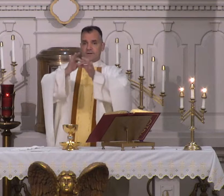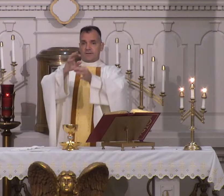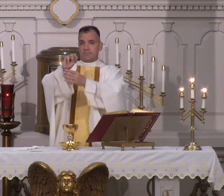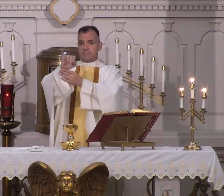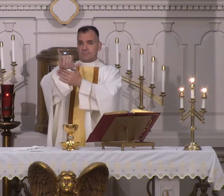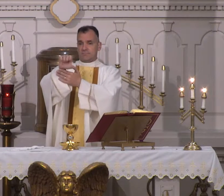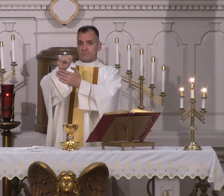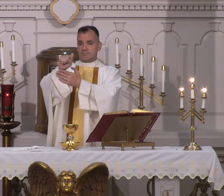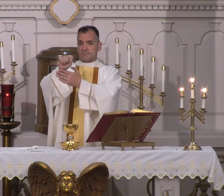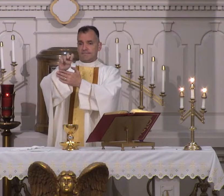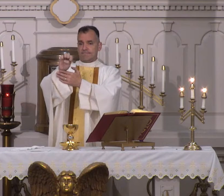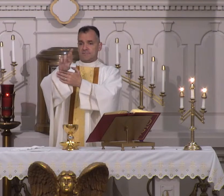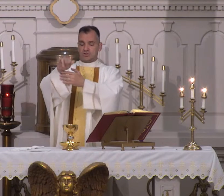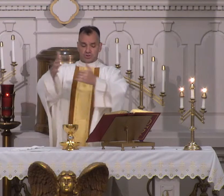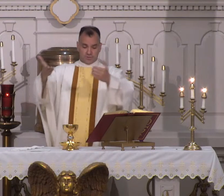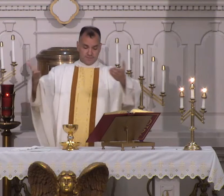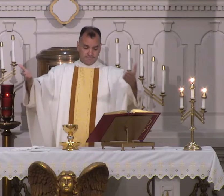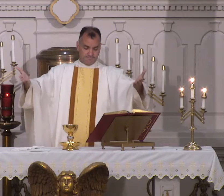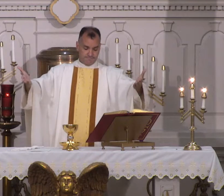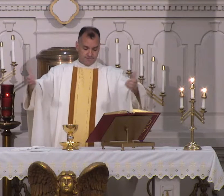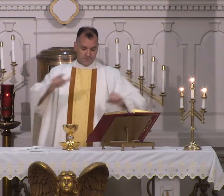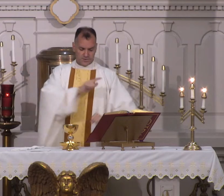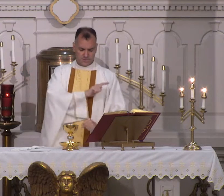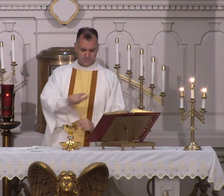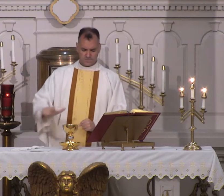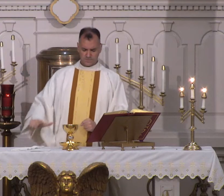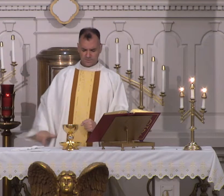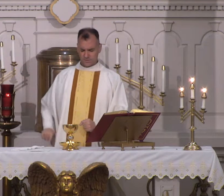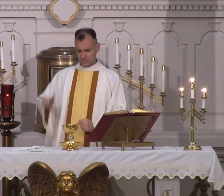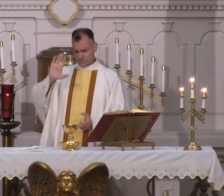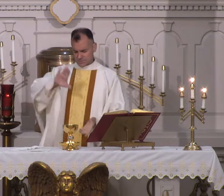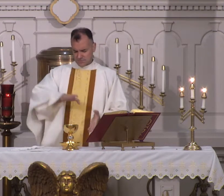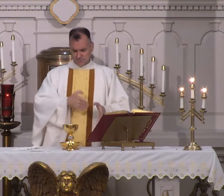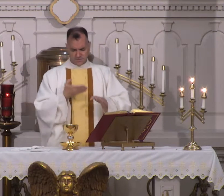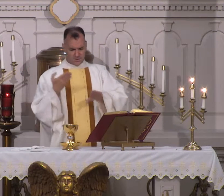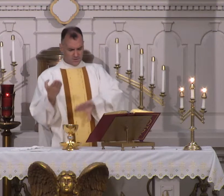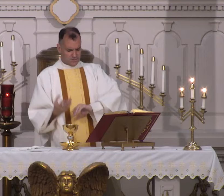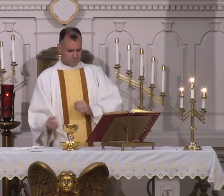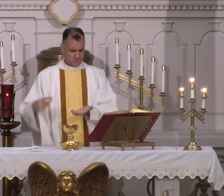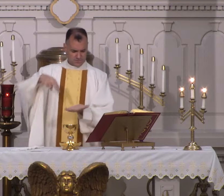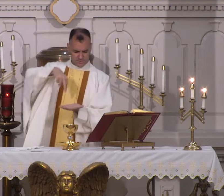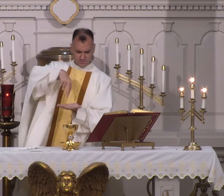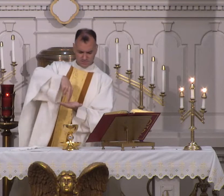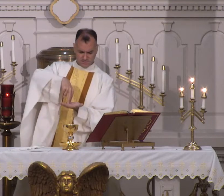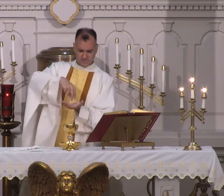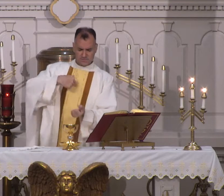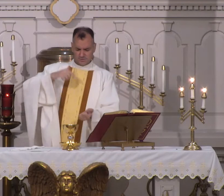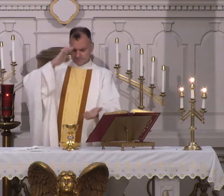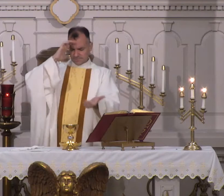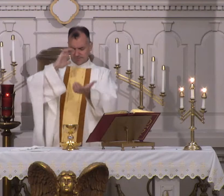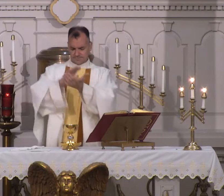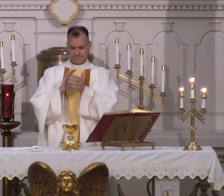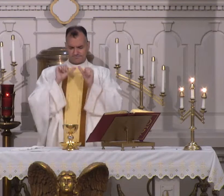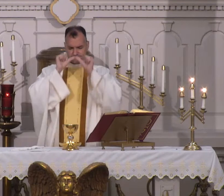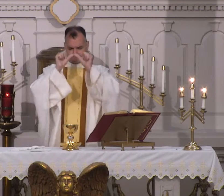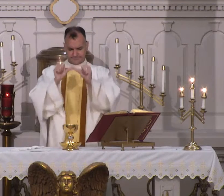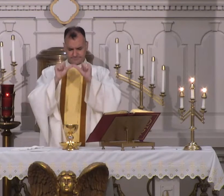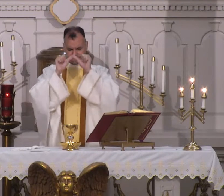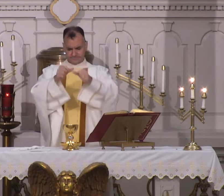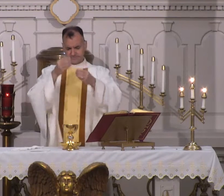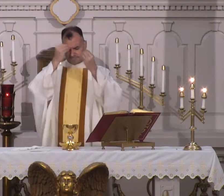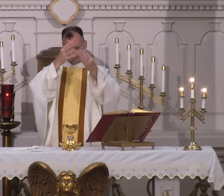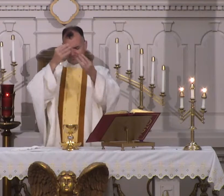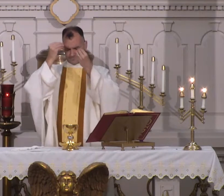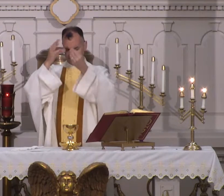The mystery of faith. We proclaim your death, O Lord, and profess your